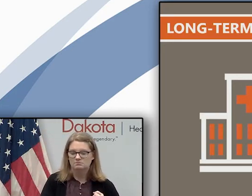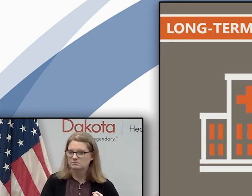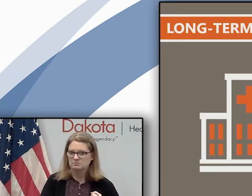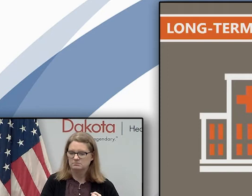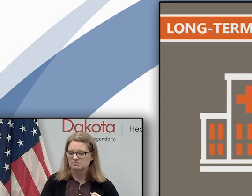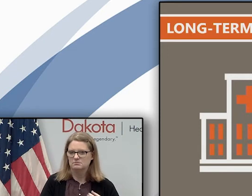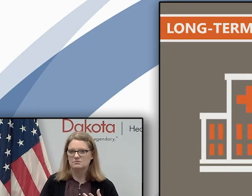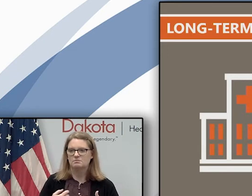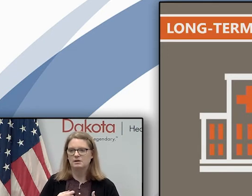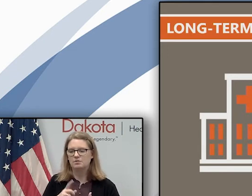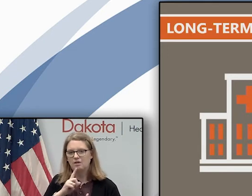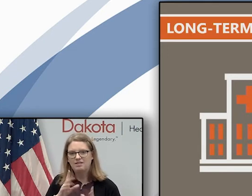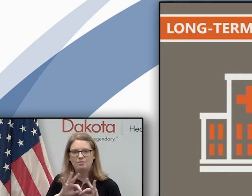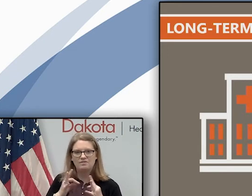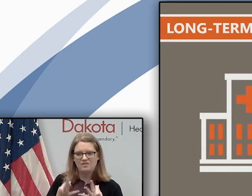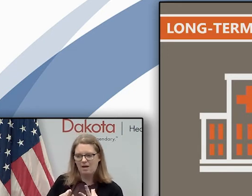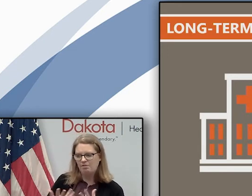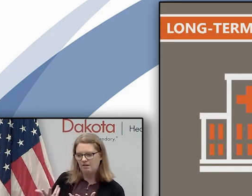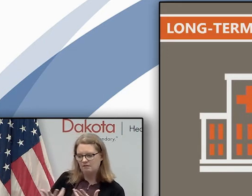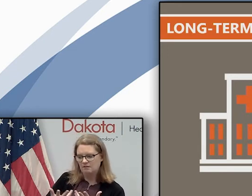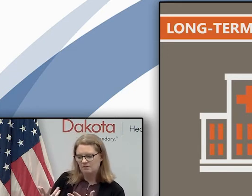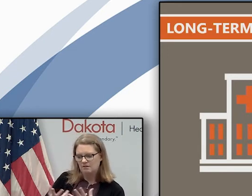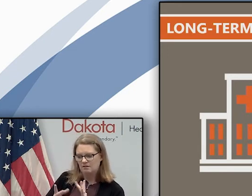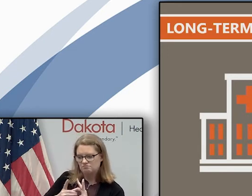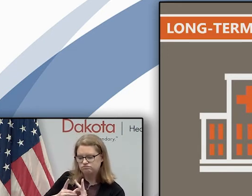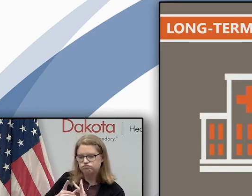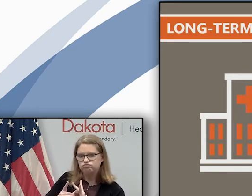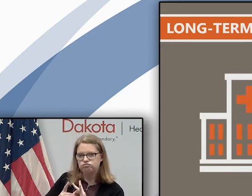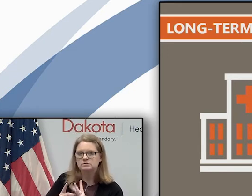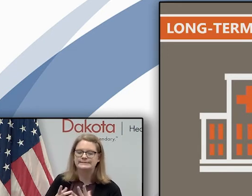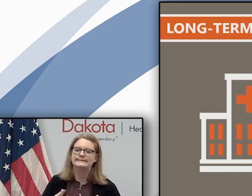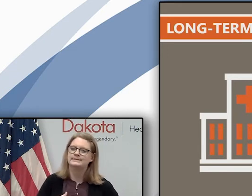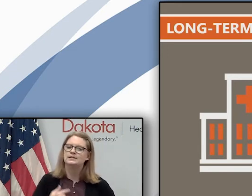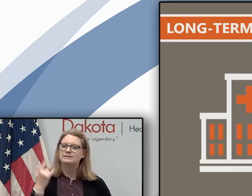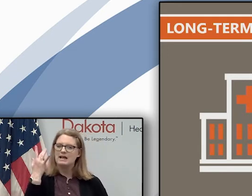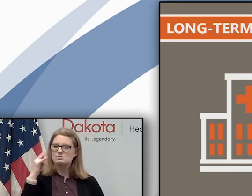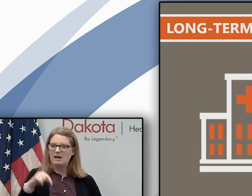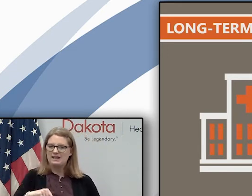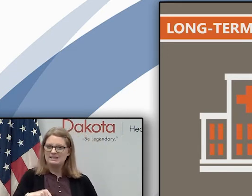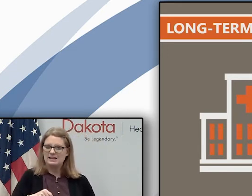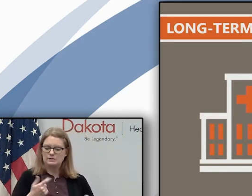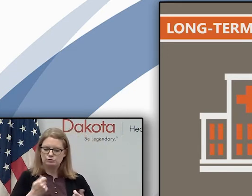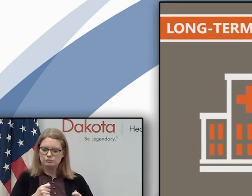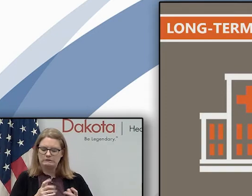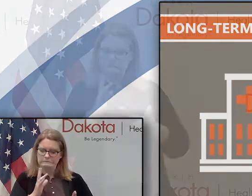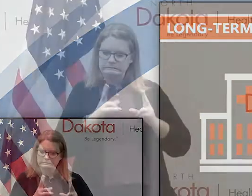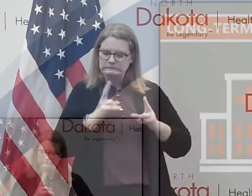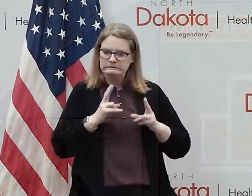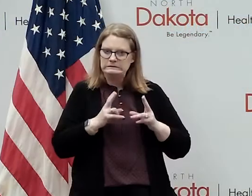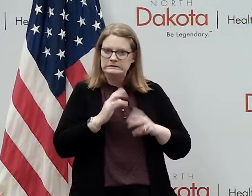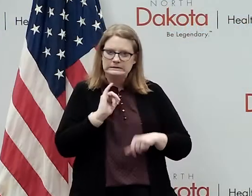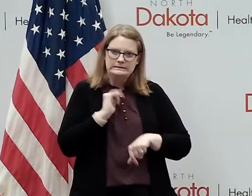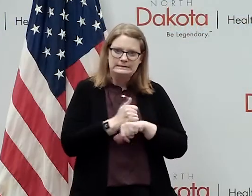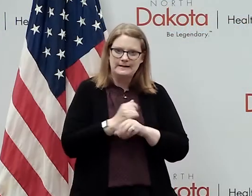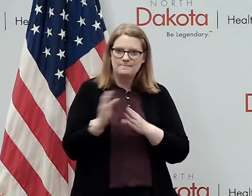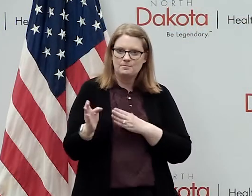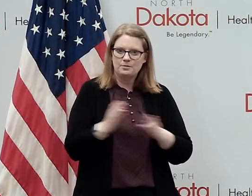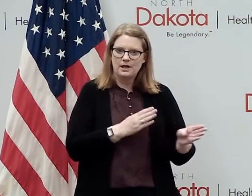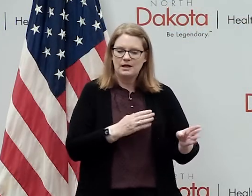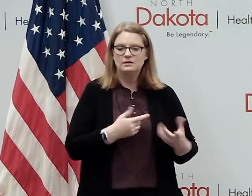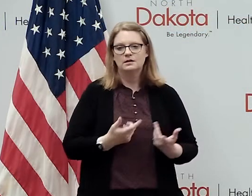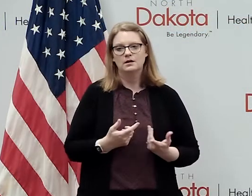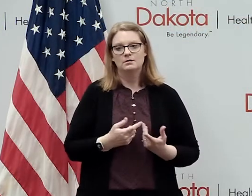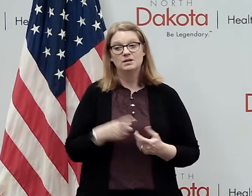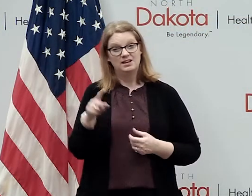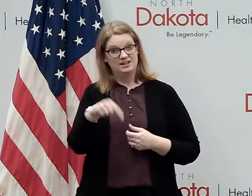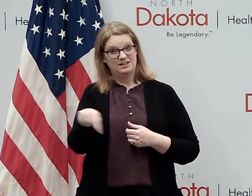of maintaining one's physical health, and that's why we are so urgently working to put this plan in place. For those families that have been